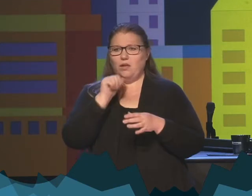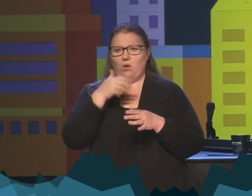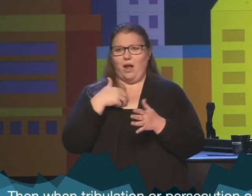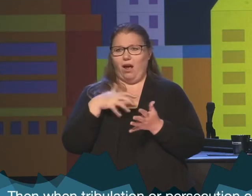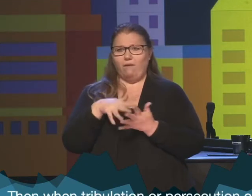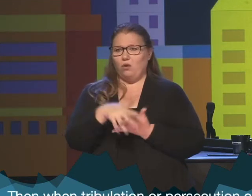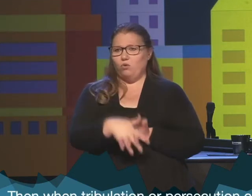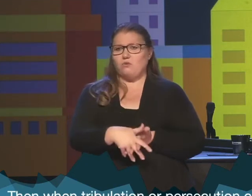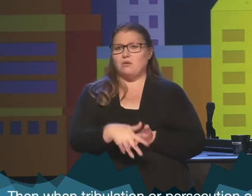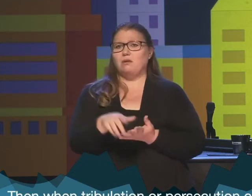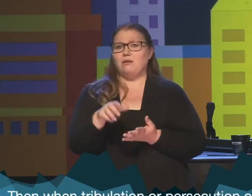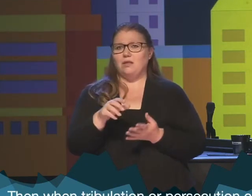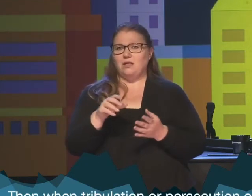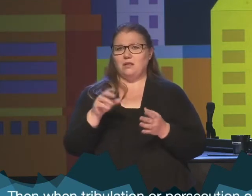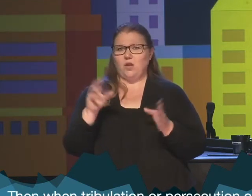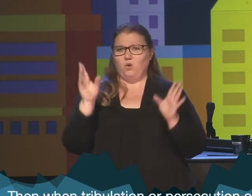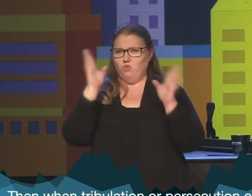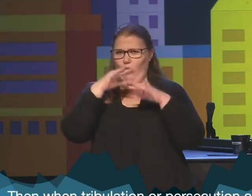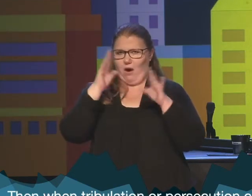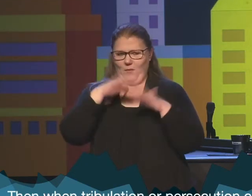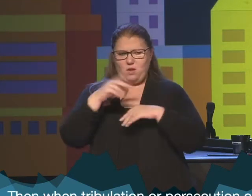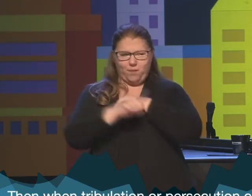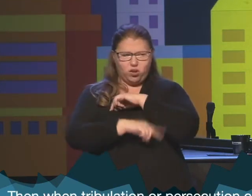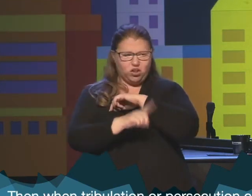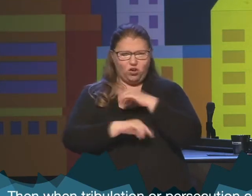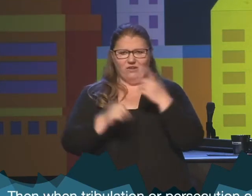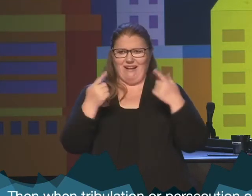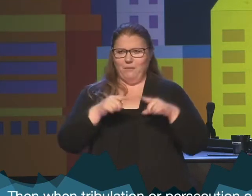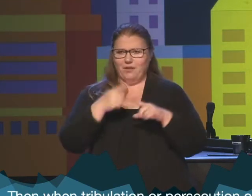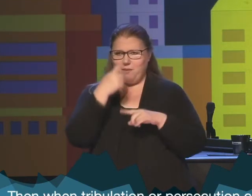says, when tribulation or persecution comes because